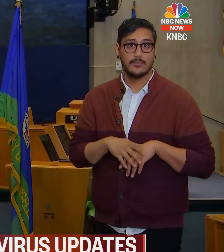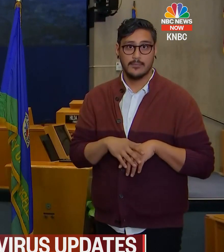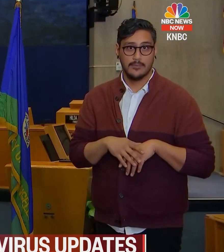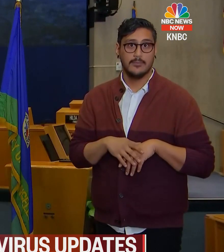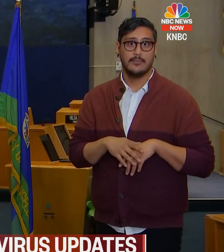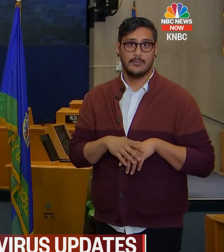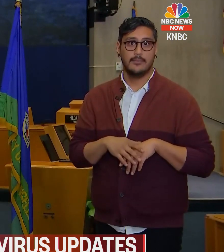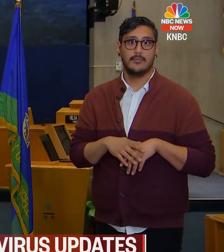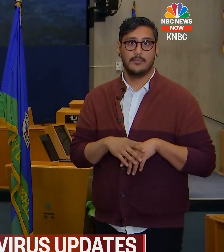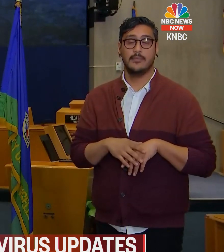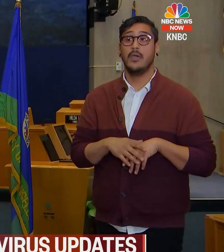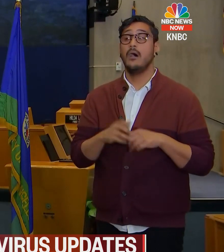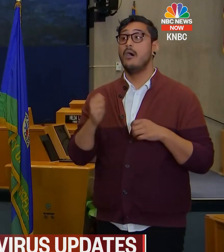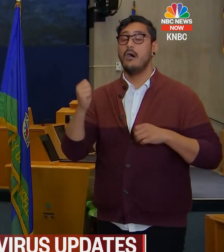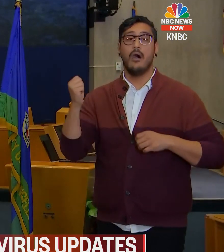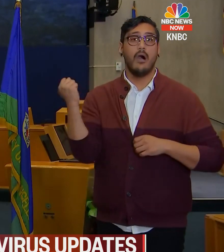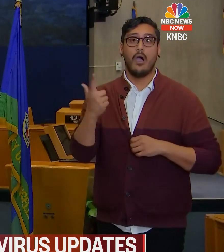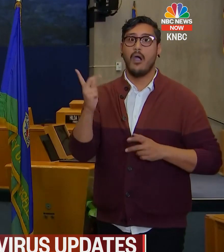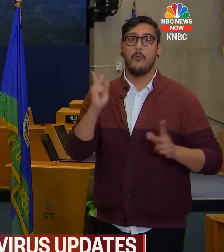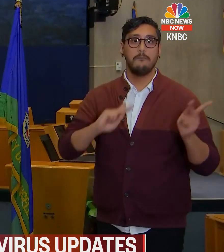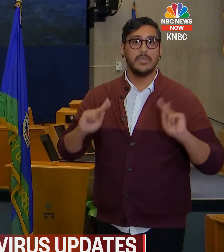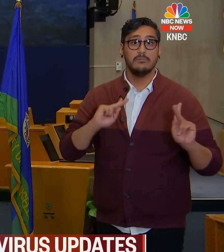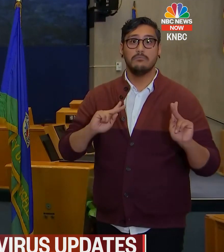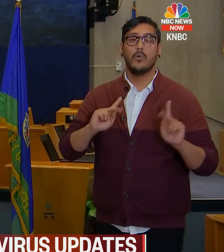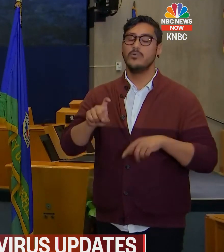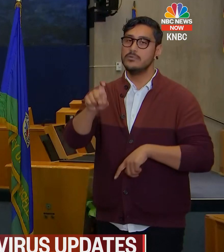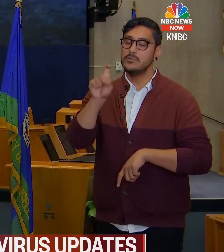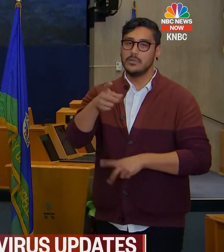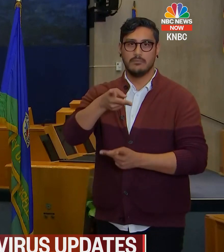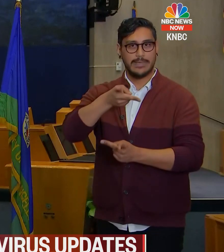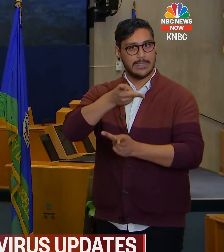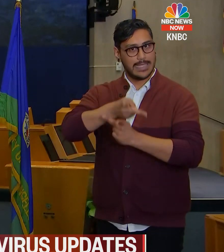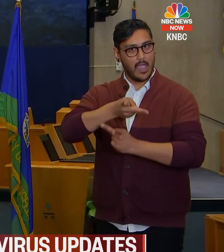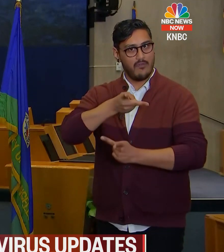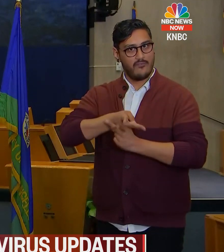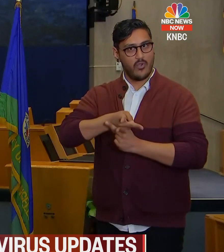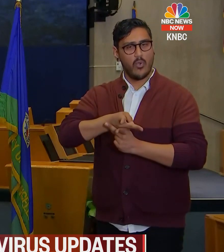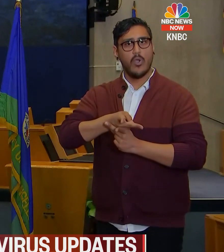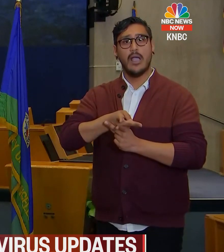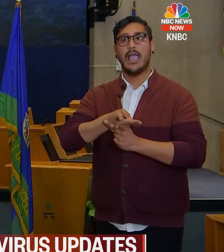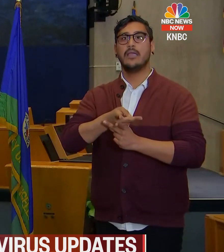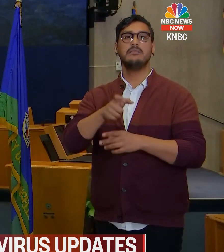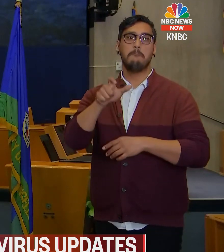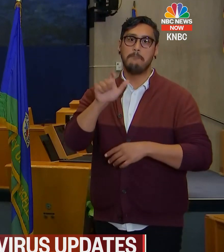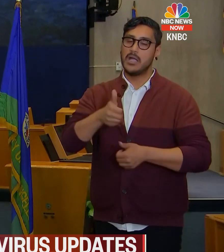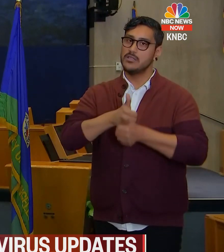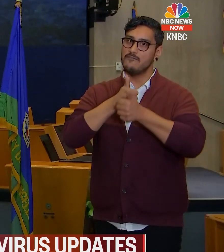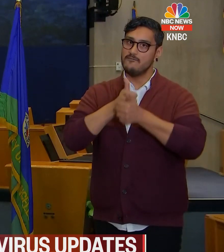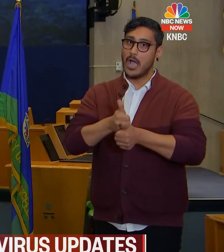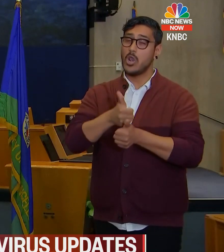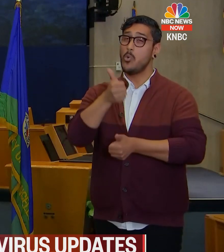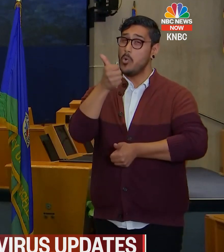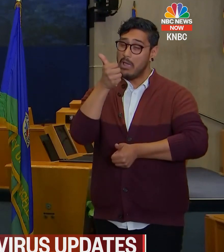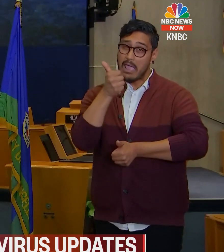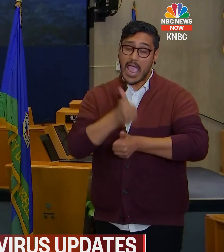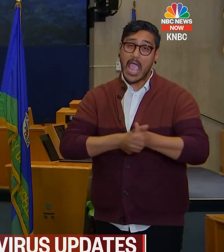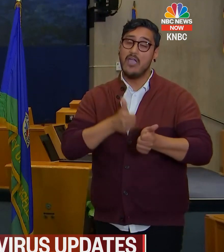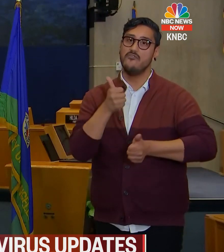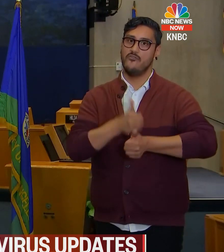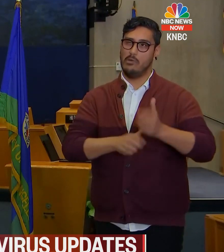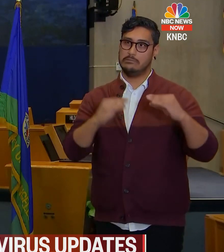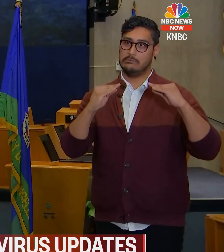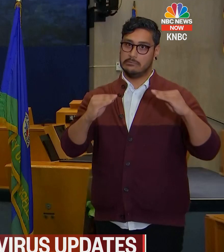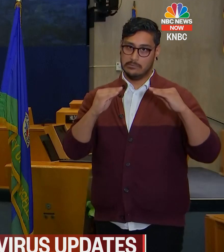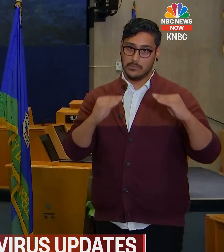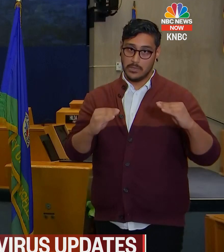And all people need to be vigilant and practice every directive that's being issued at